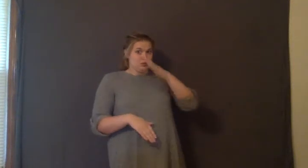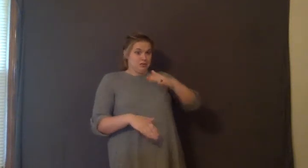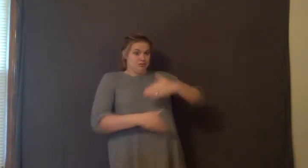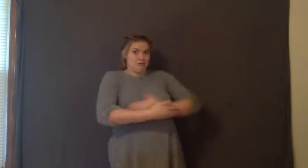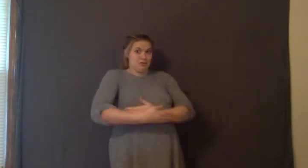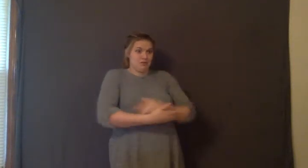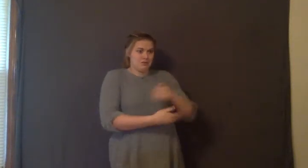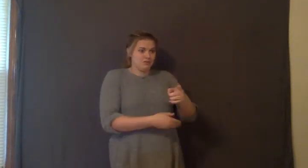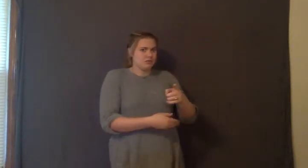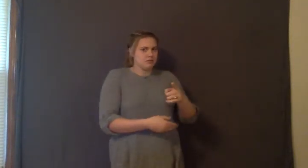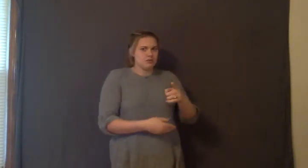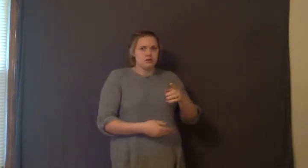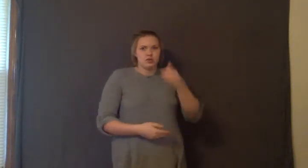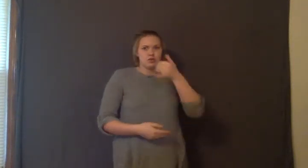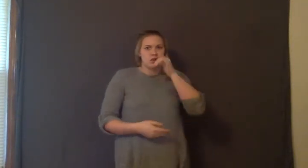I was devastated.